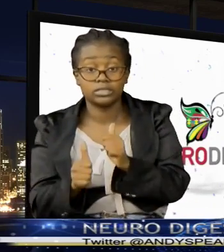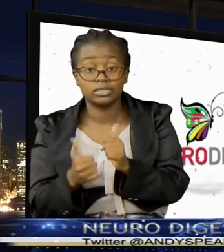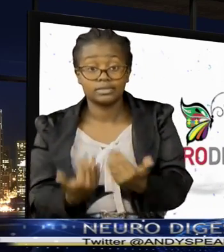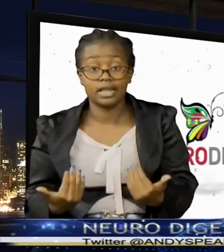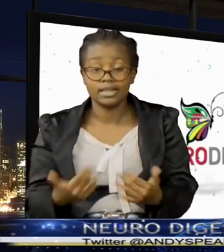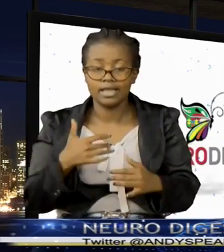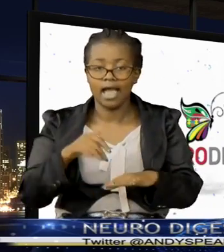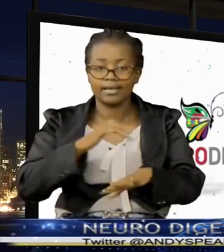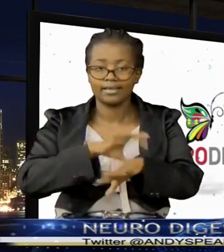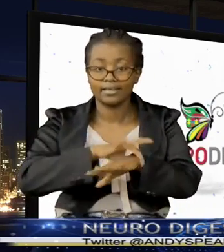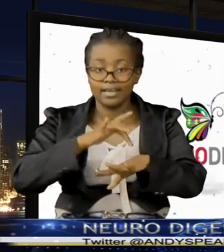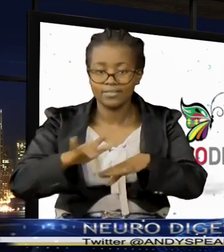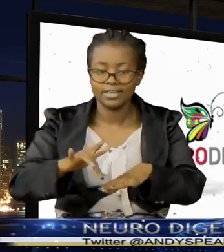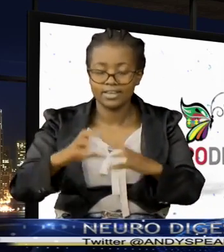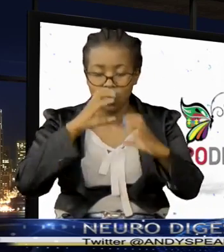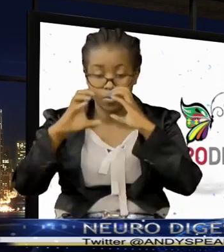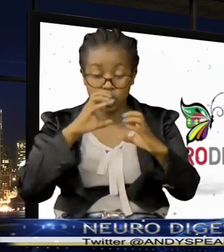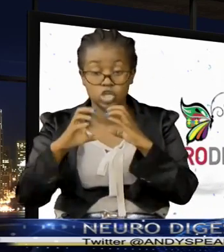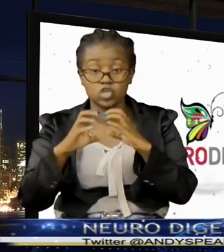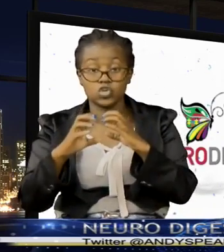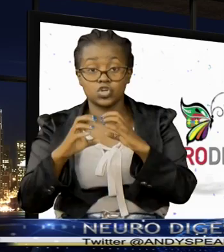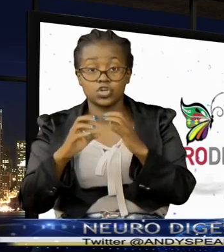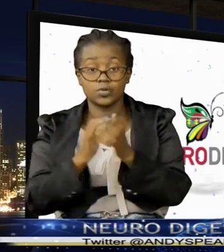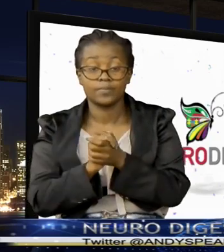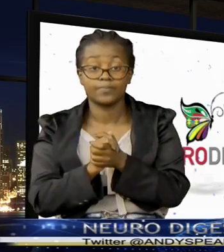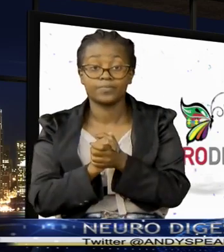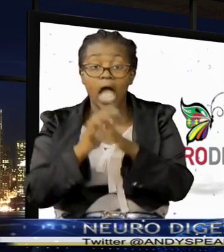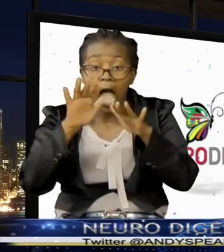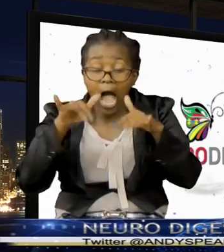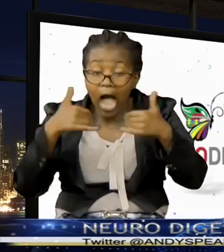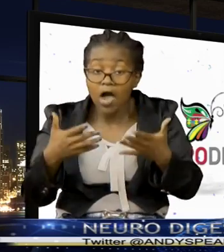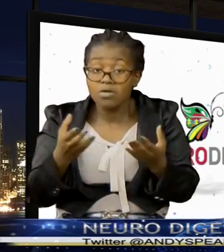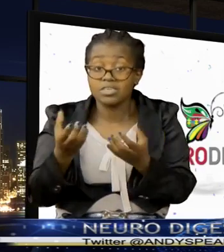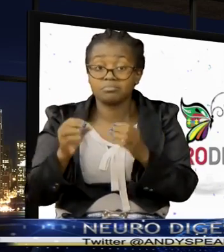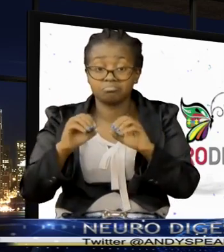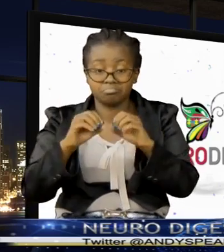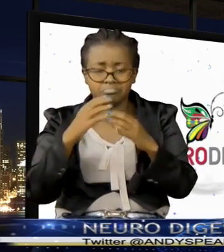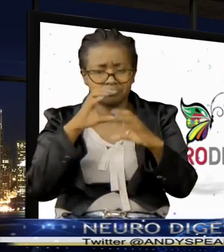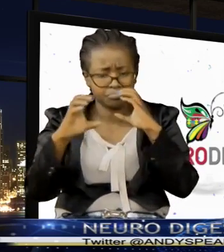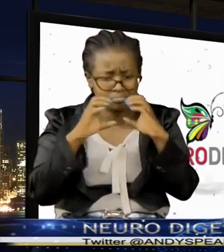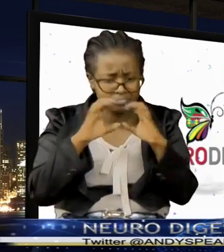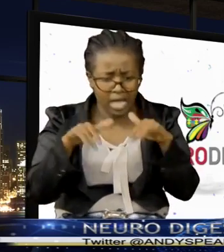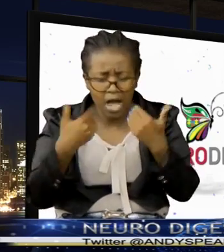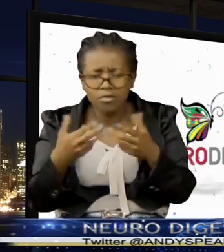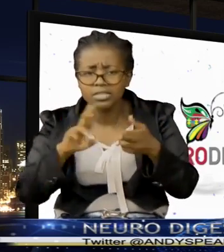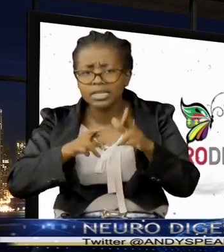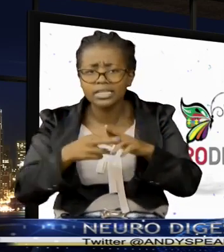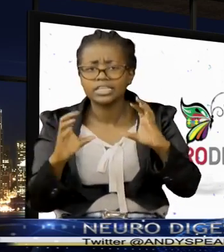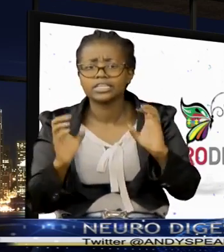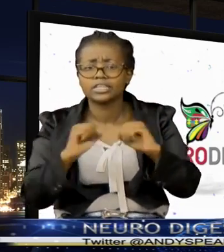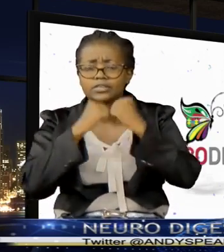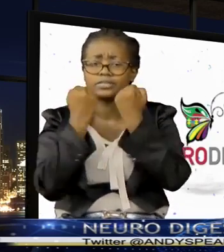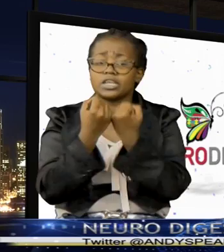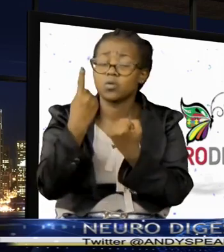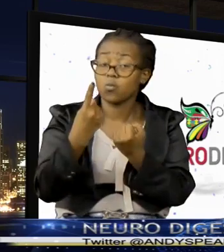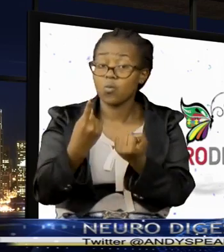gets affected in communication, in sensory, how they socialize, how they relate in society. And the